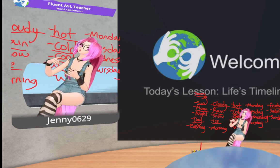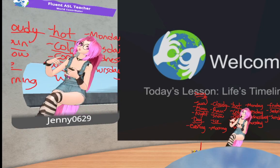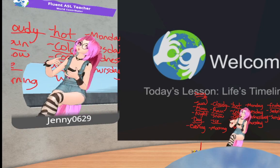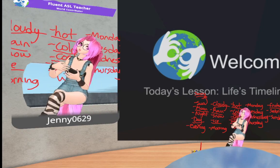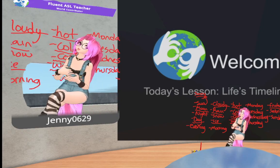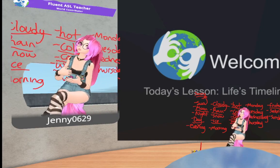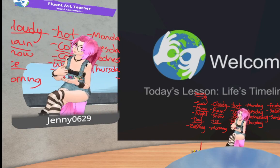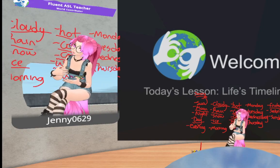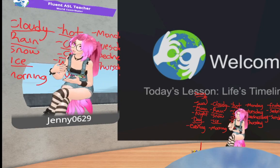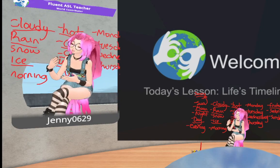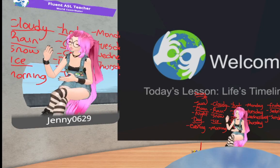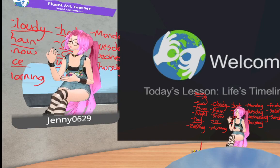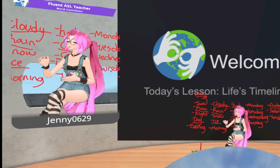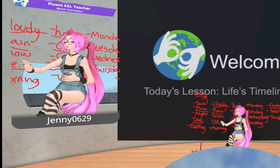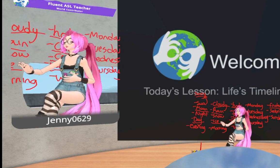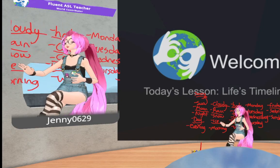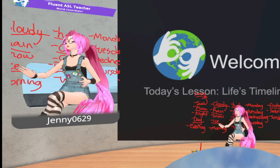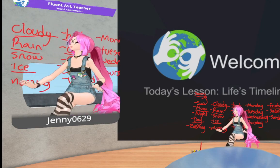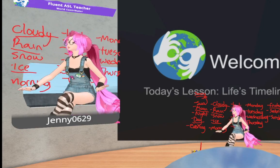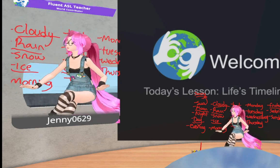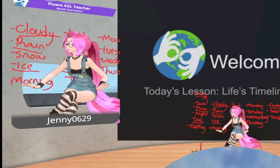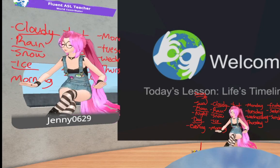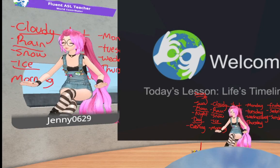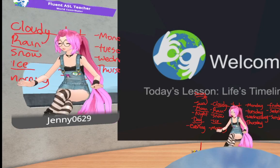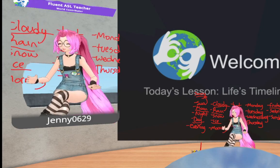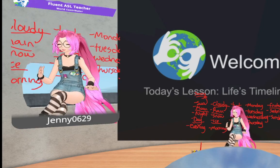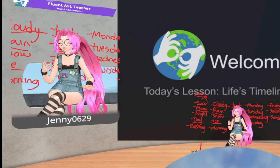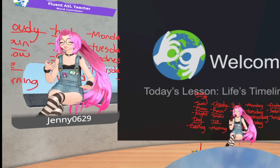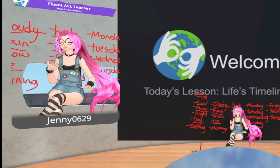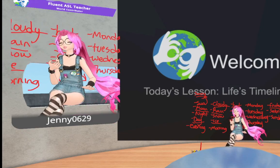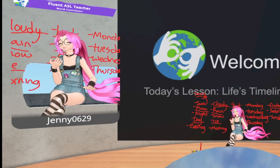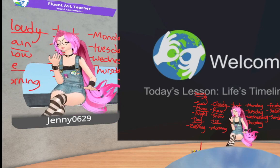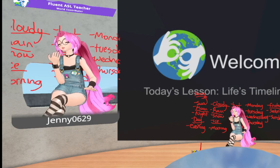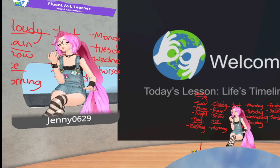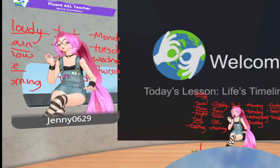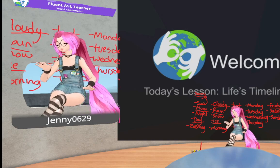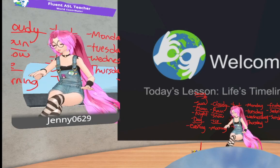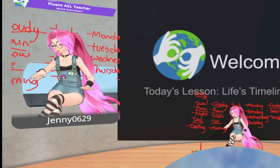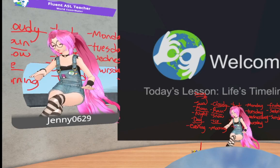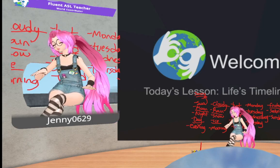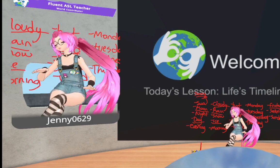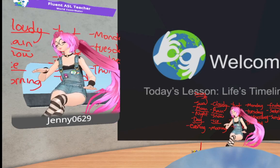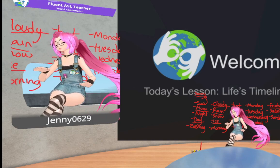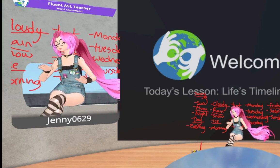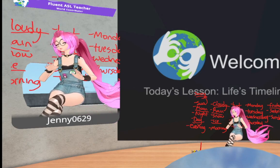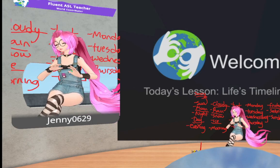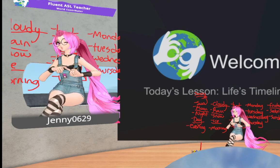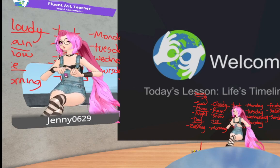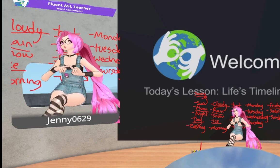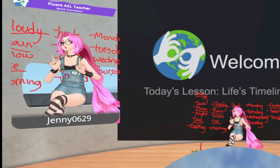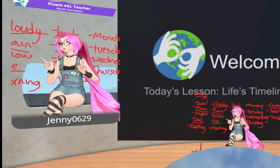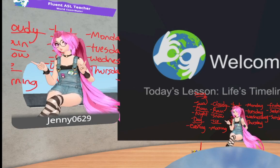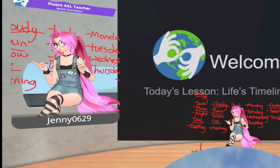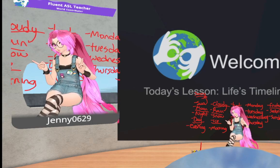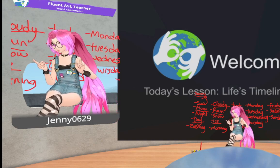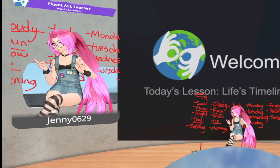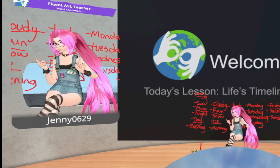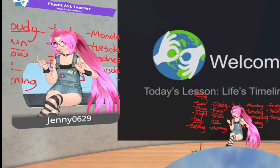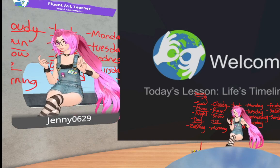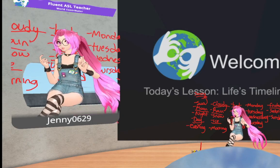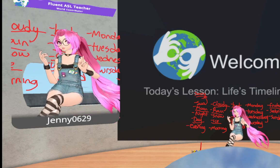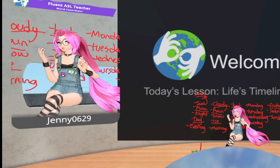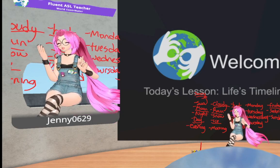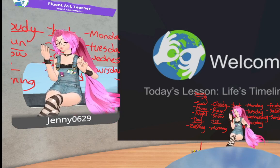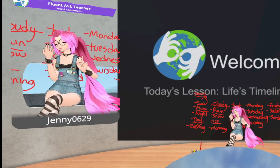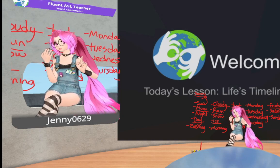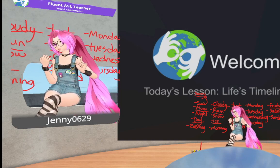different compliment than hot. Like, Yeah, me too. That's why I if you're was like, if you're saying okay. somebody's hot, I would say that's very